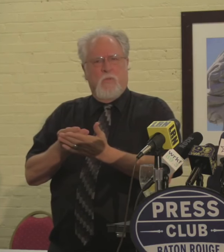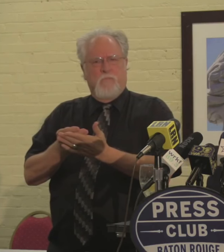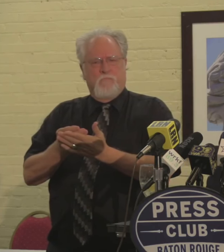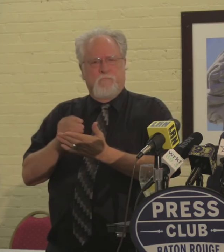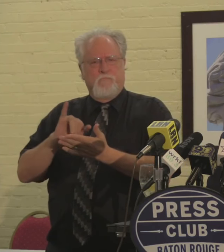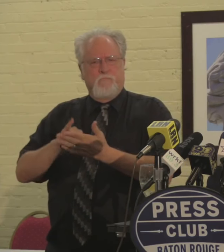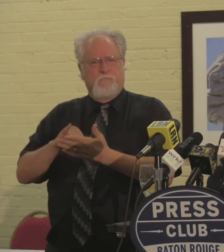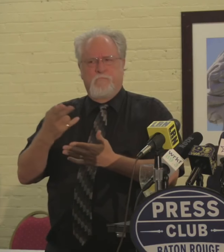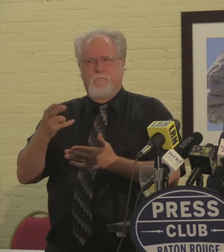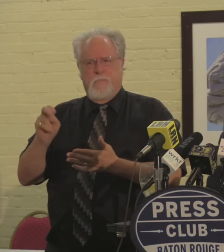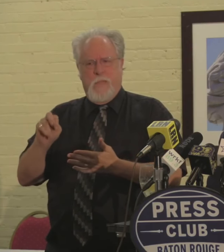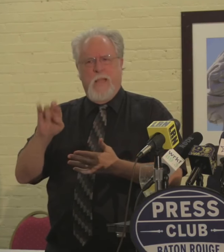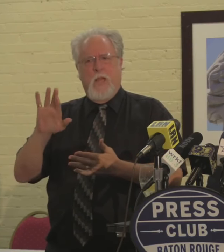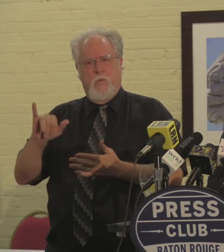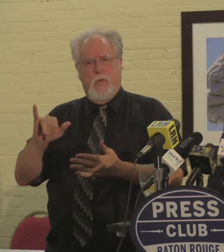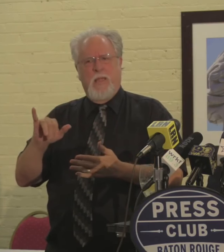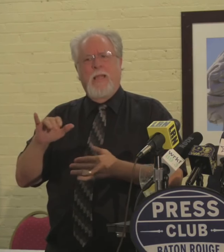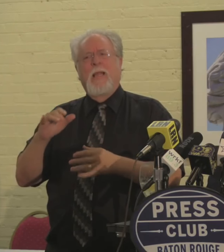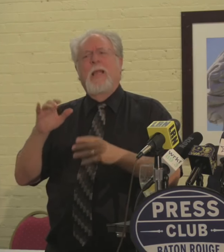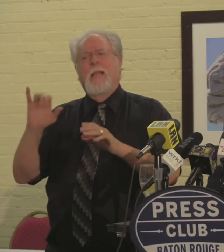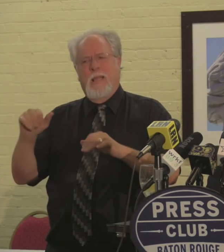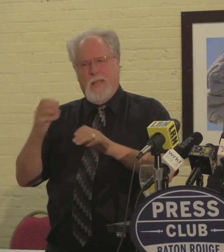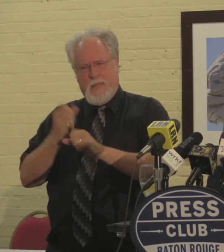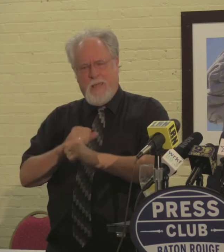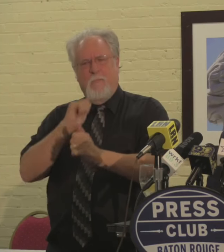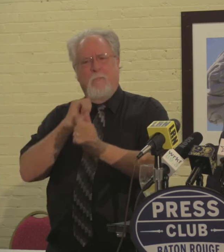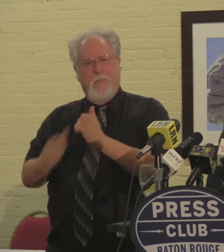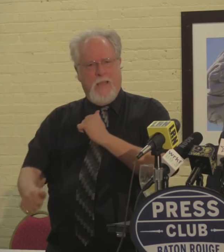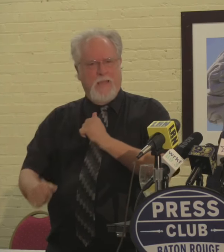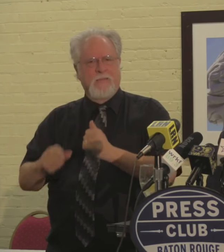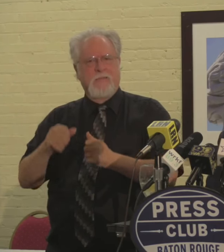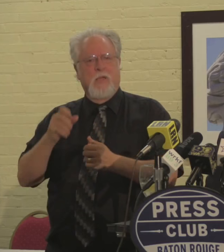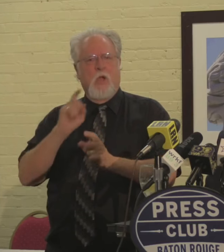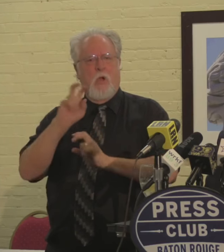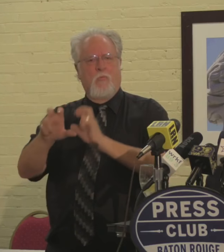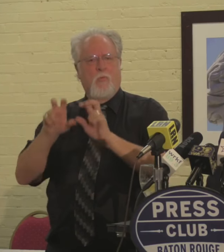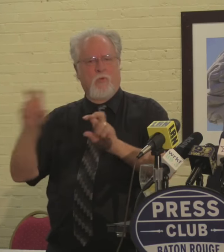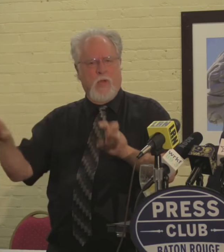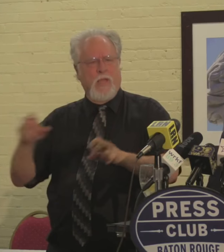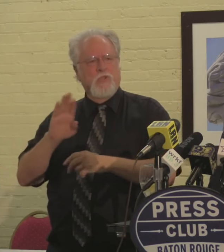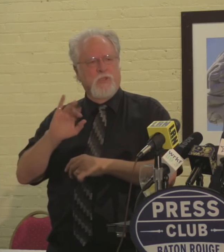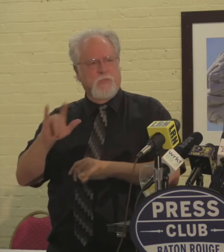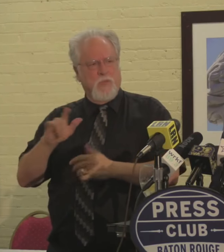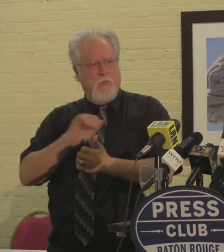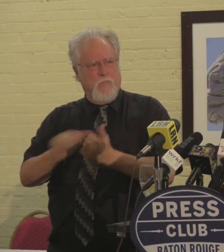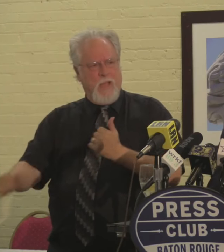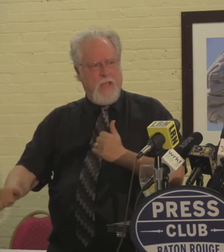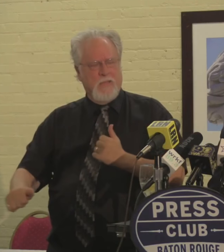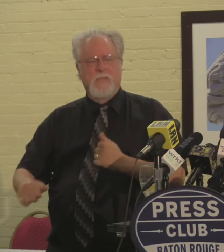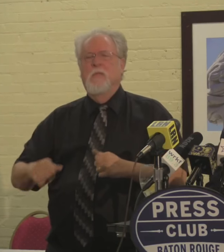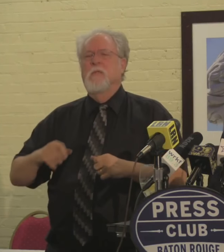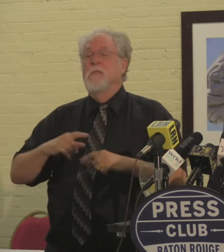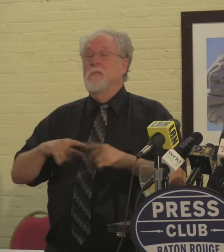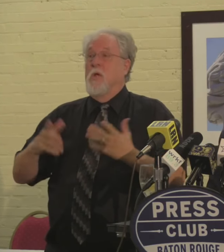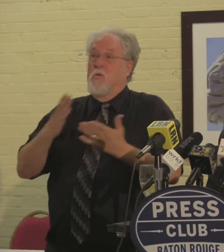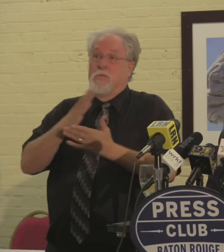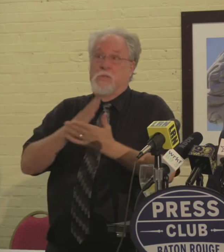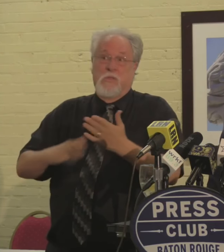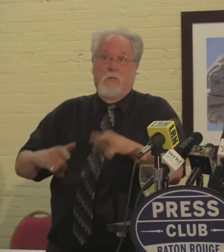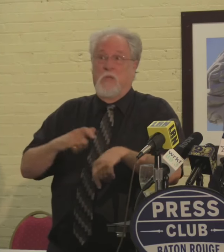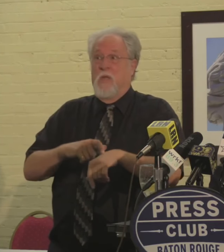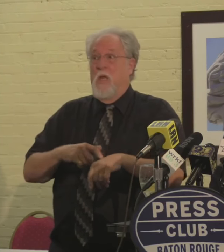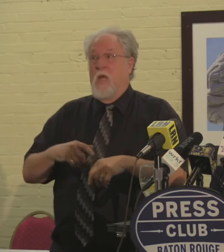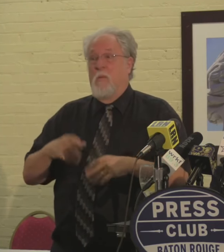Henry can get an appropriations bill passed in the regular session. And so certainly at some point,